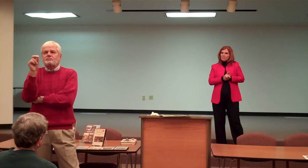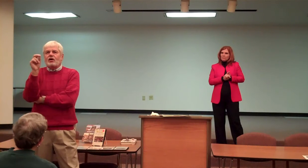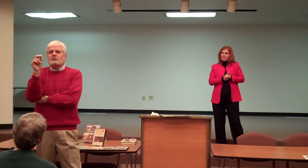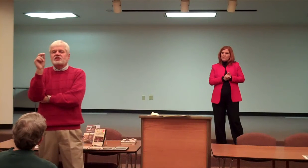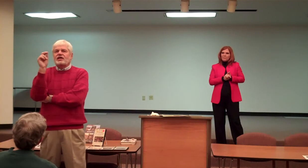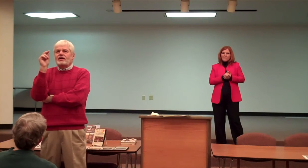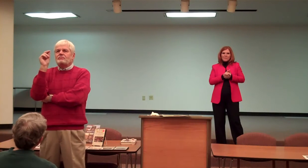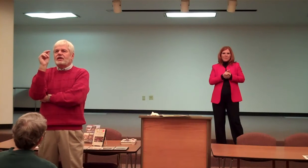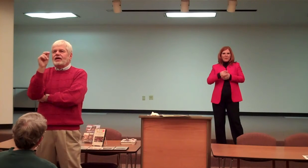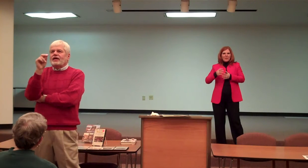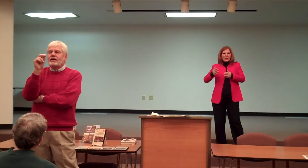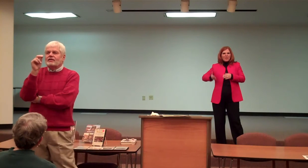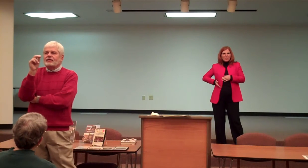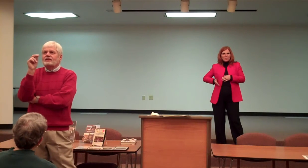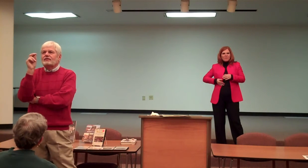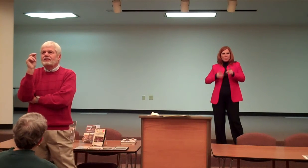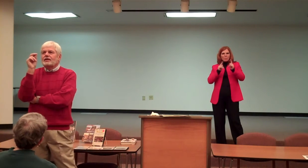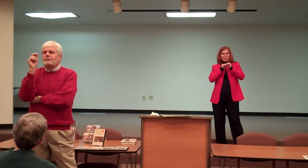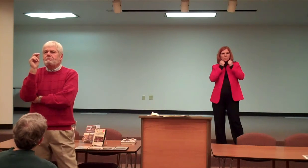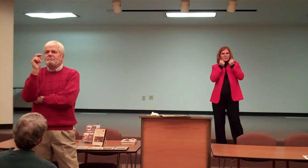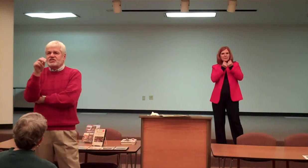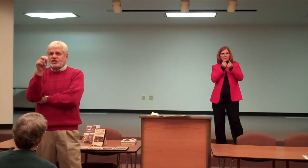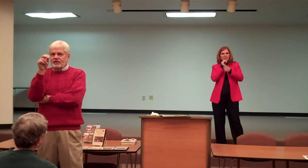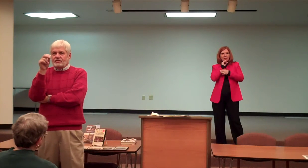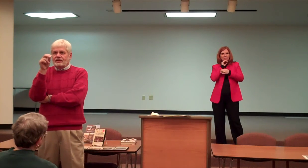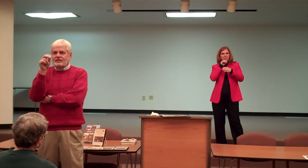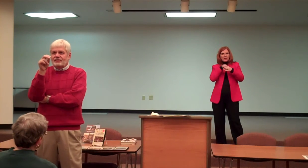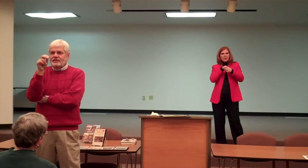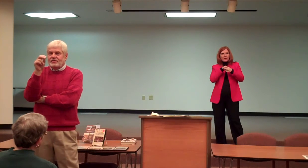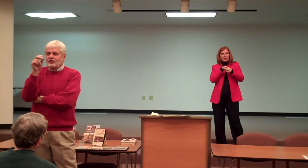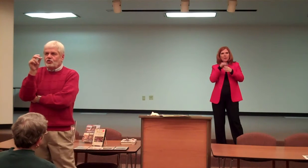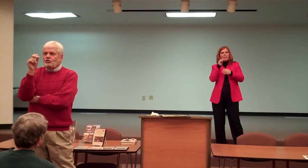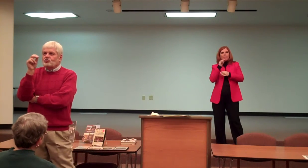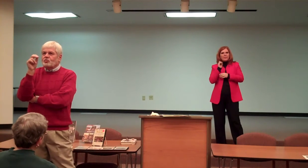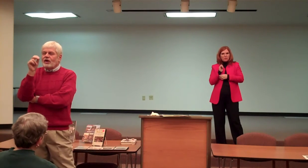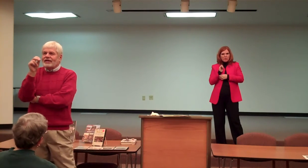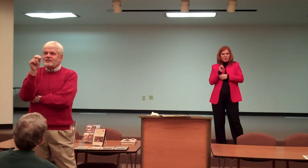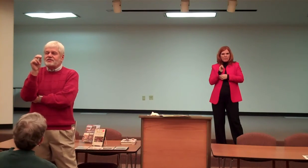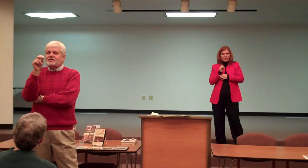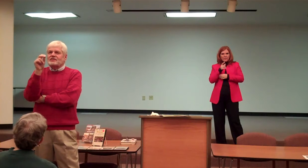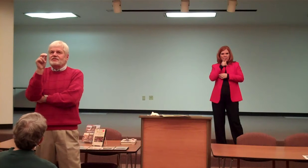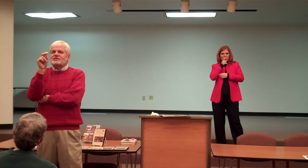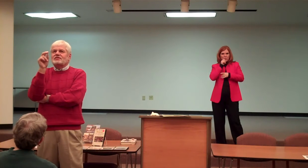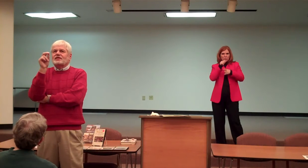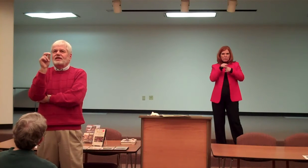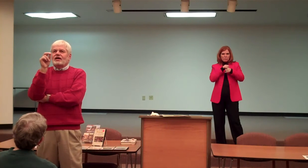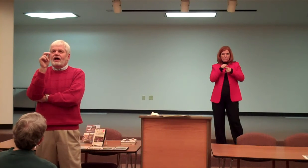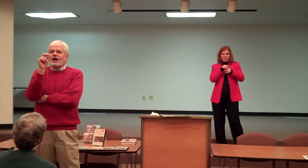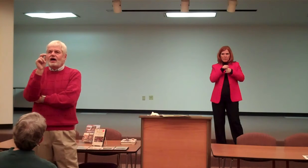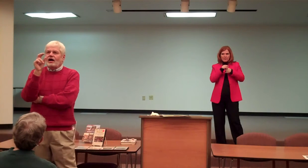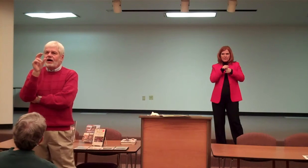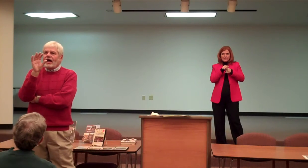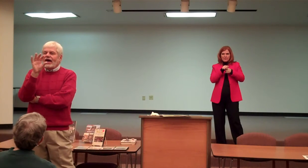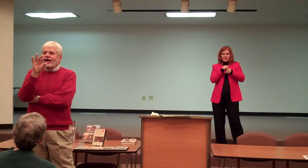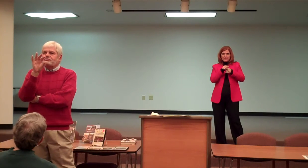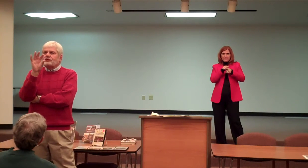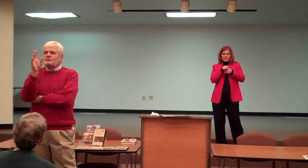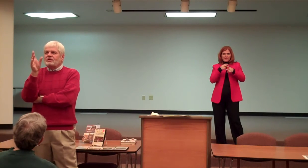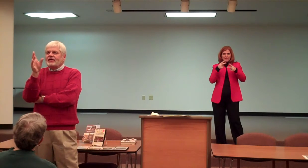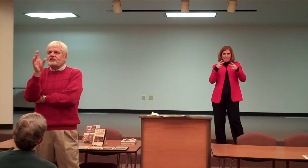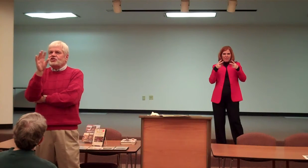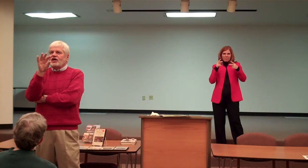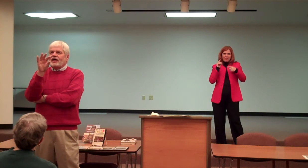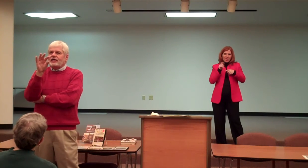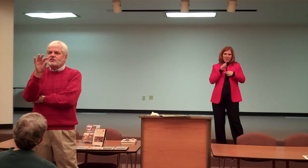a football team in Michigan whose practices have